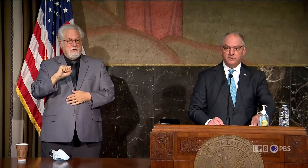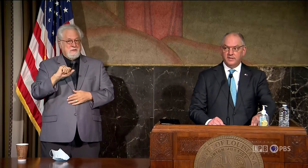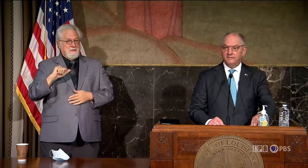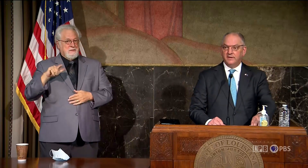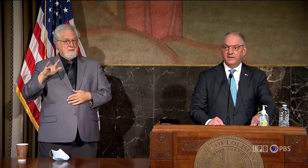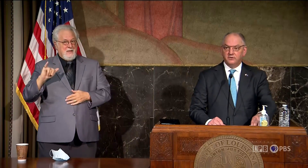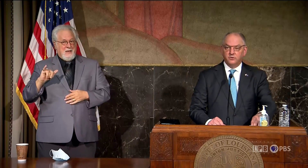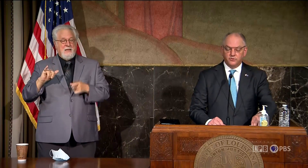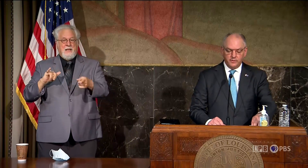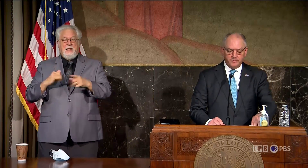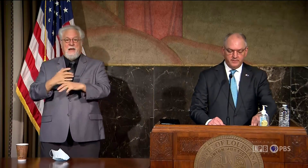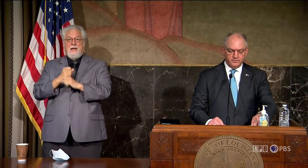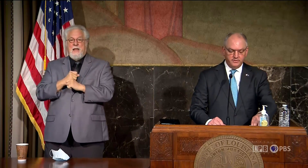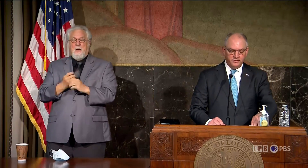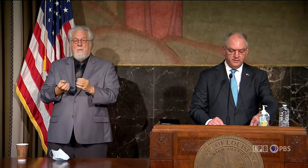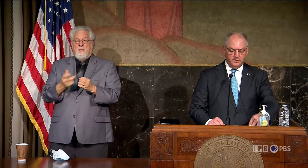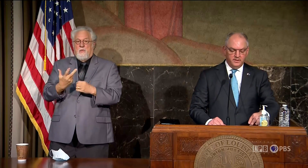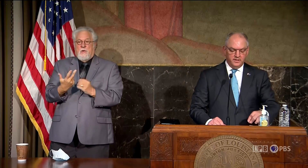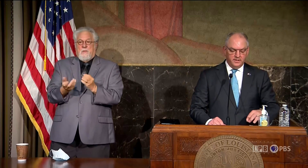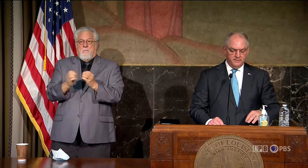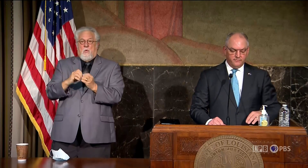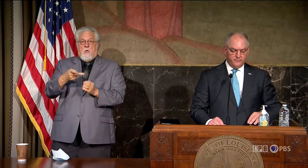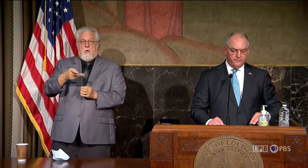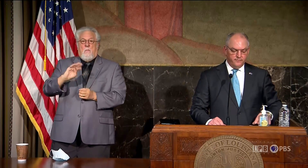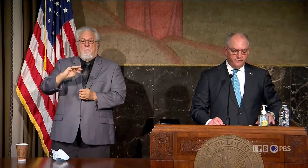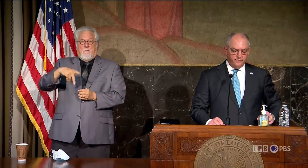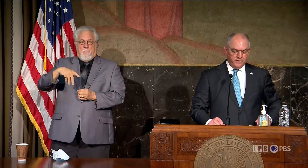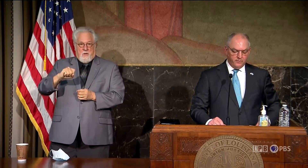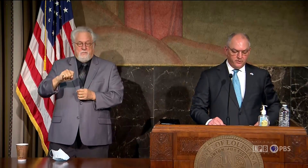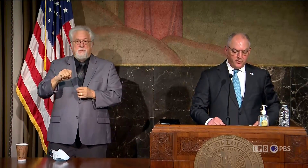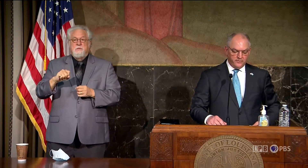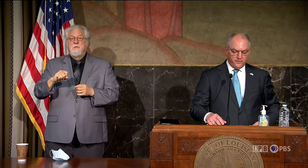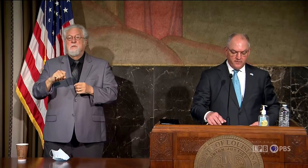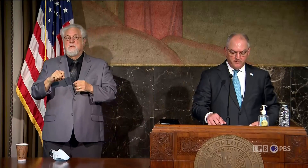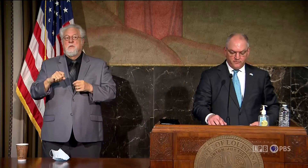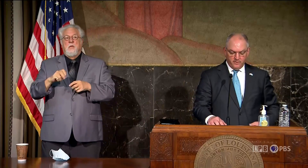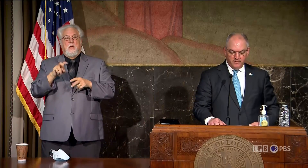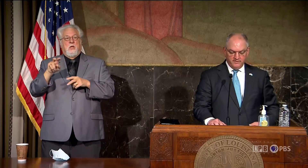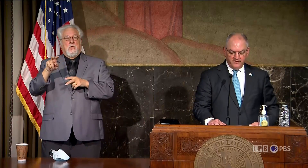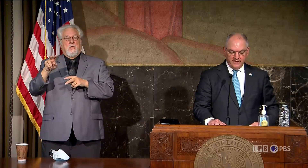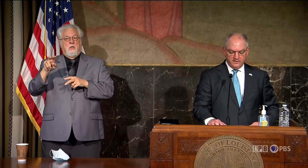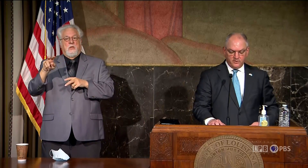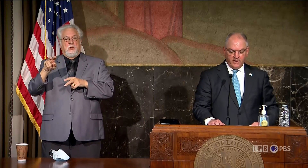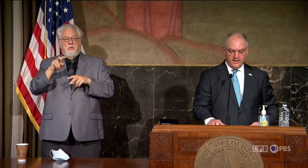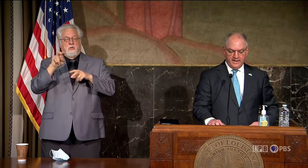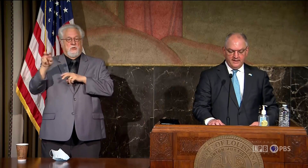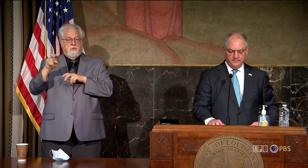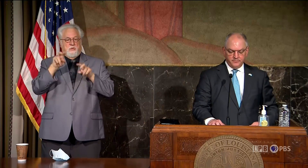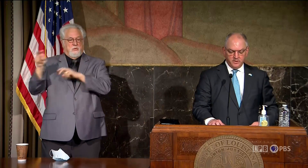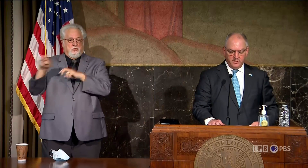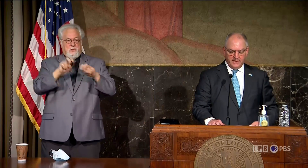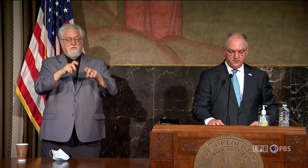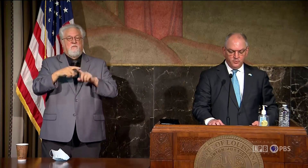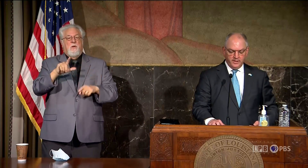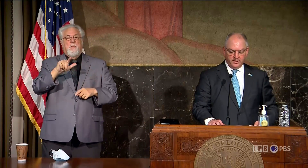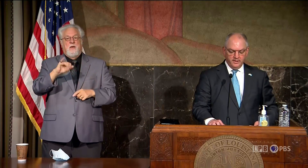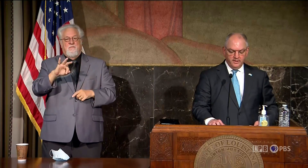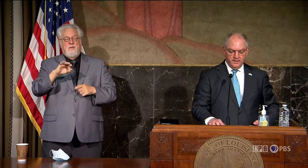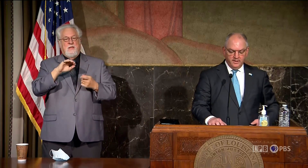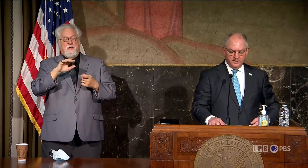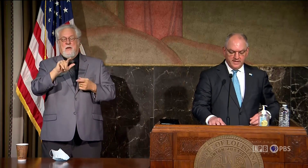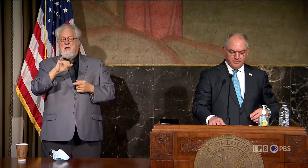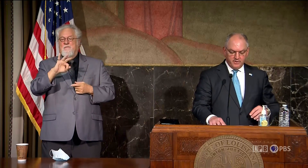they received an additional 3 pumps that were transferred from Lafitte to Grand Isle last